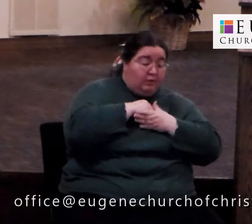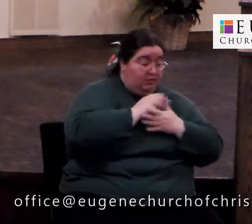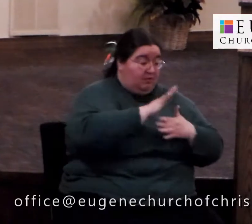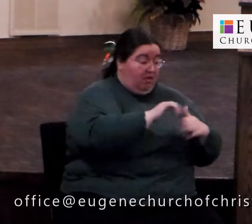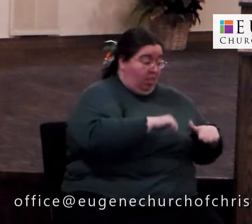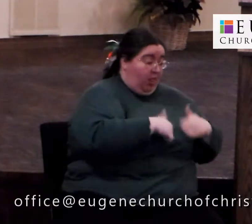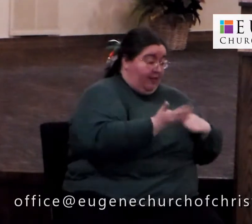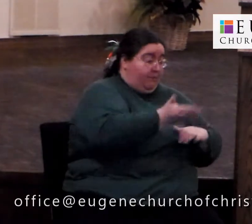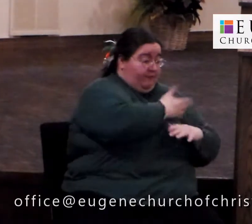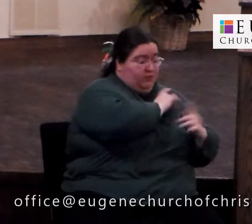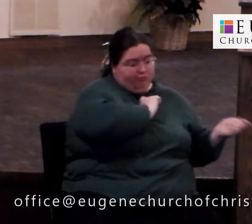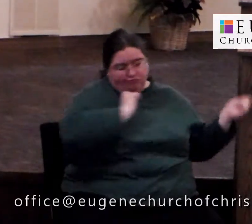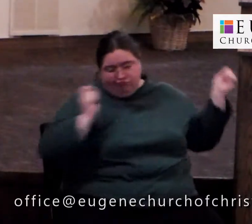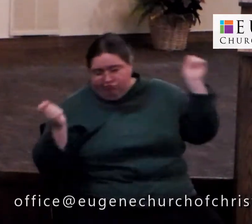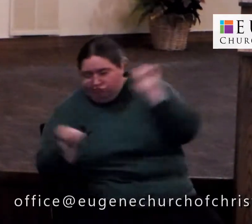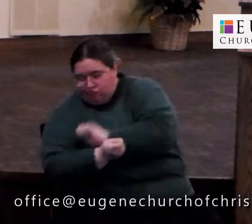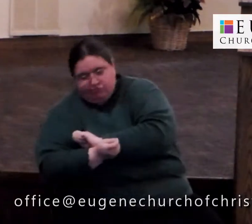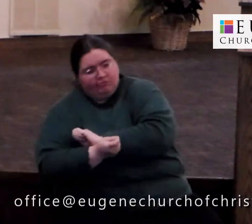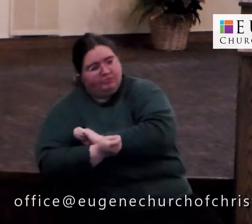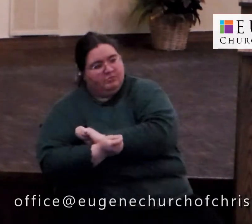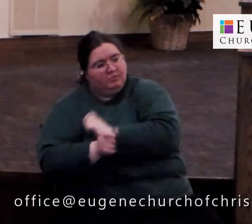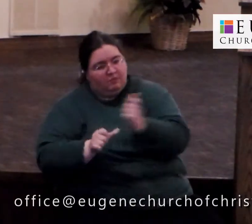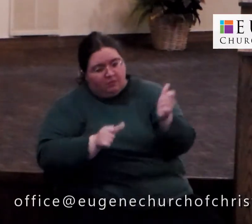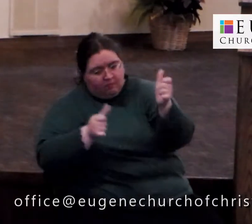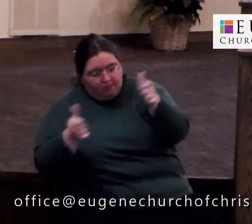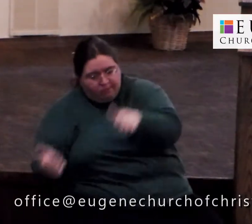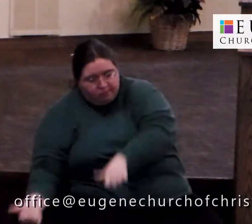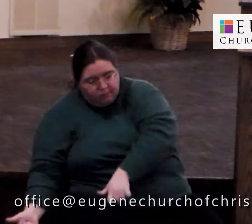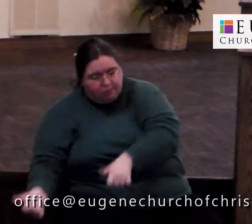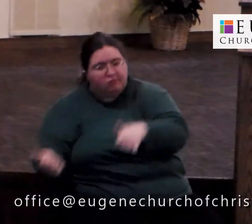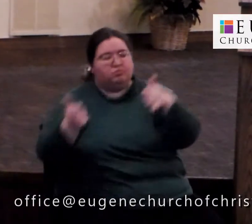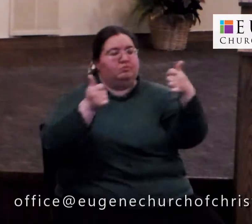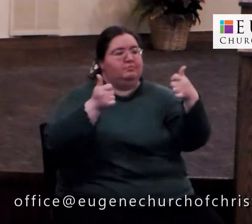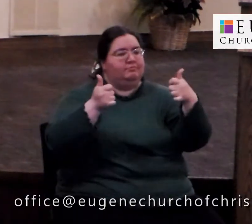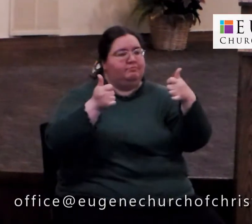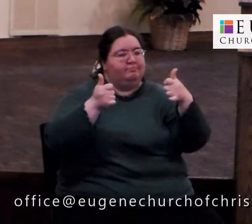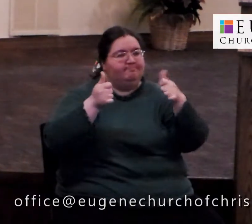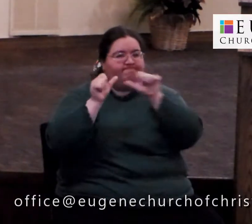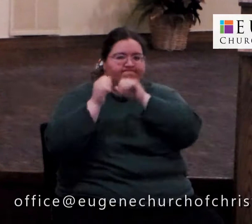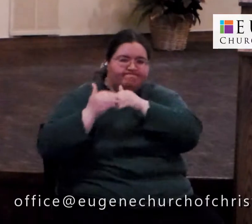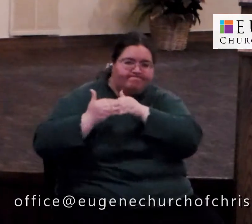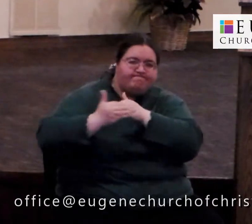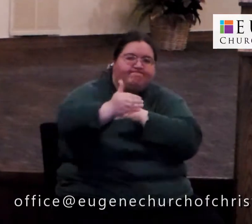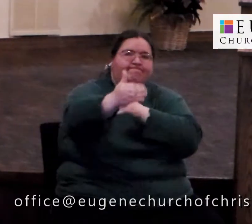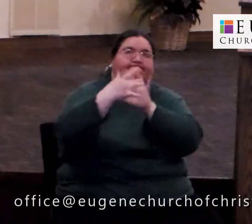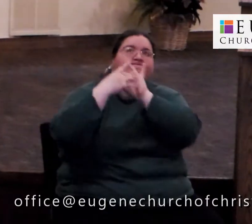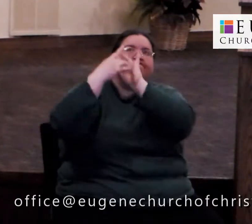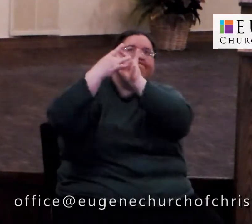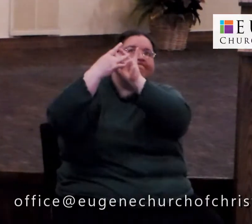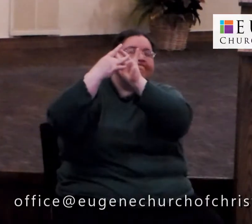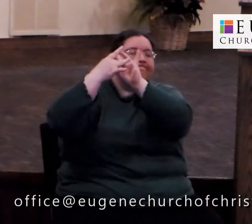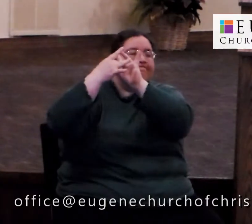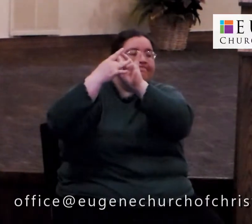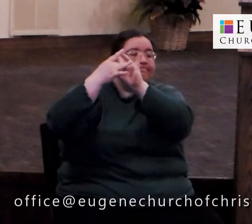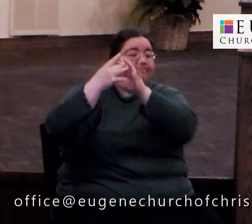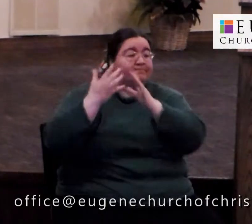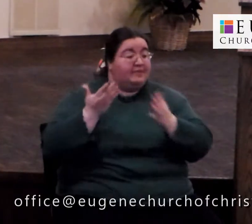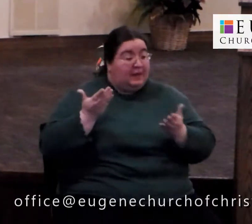changed. You can accept him, you can confess his name, you can repent of the life you live, and you can be baptized to walk in a new life. This morning,